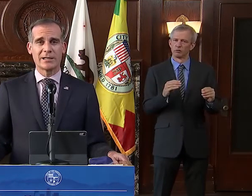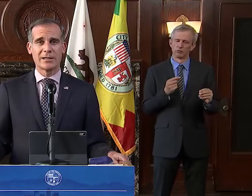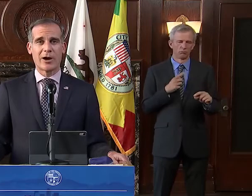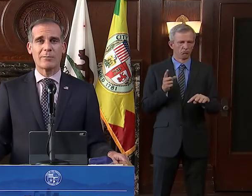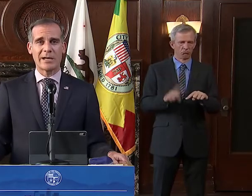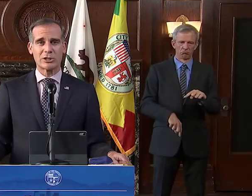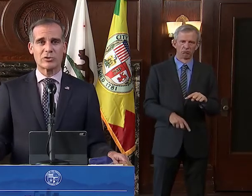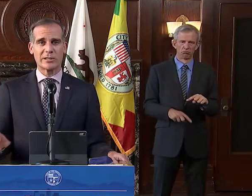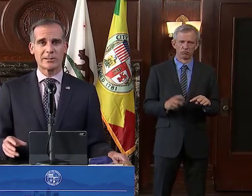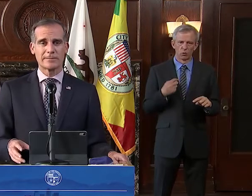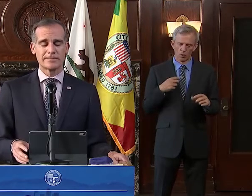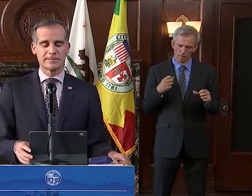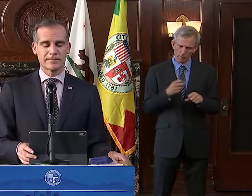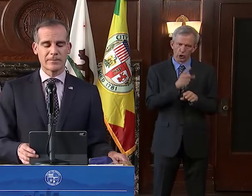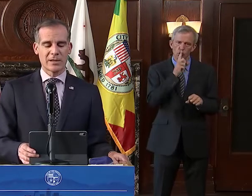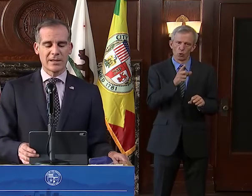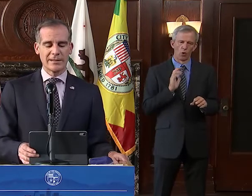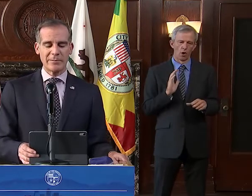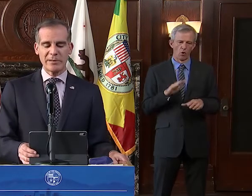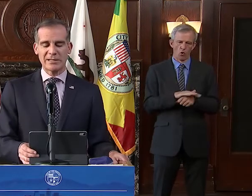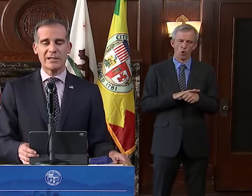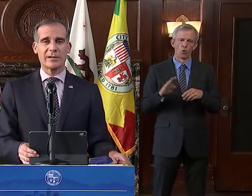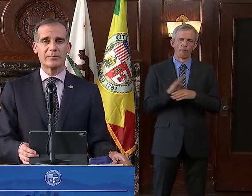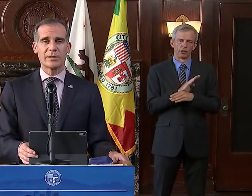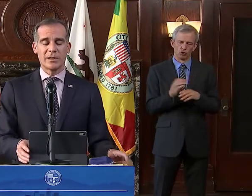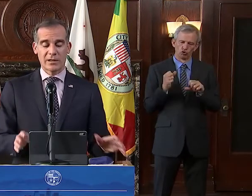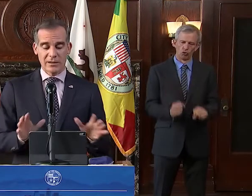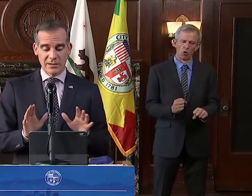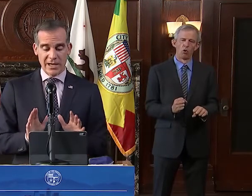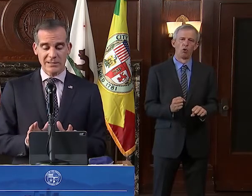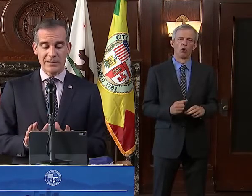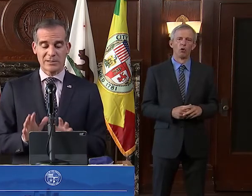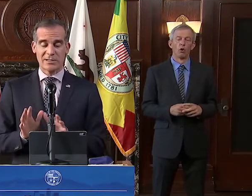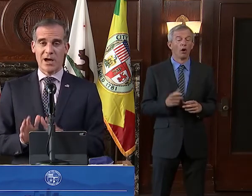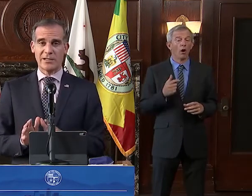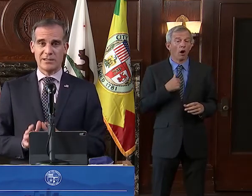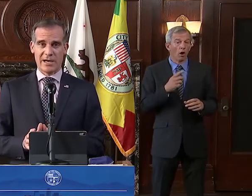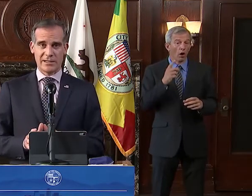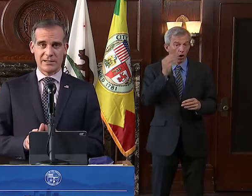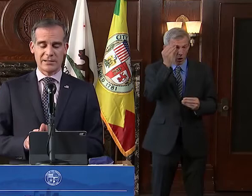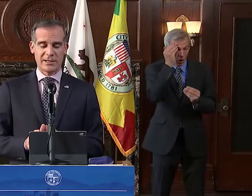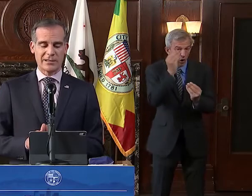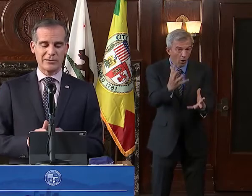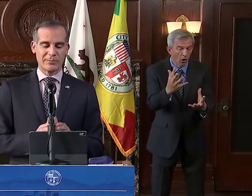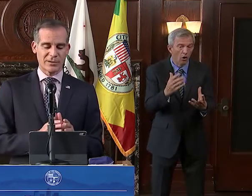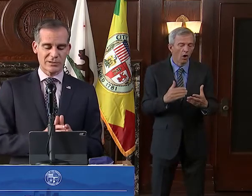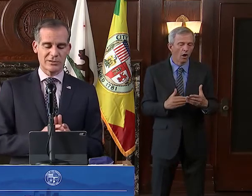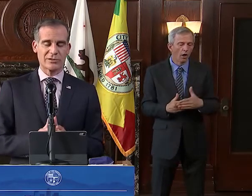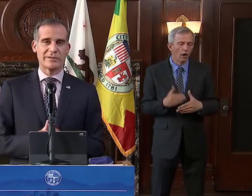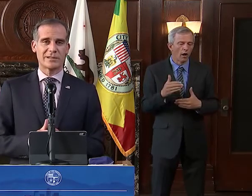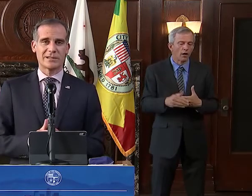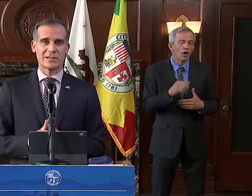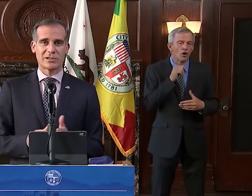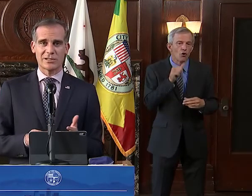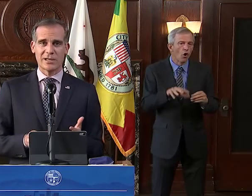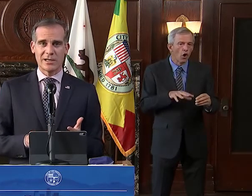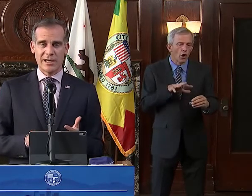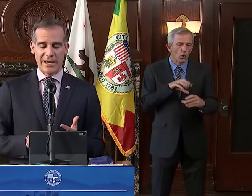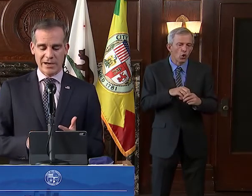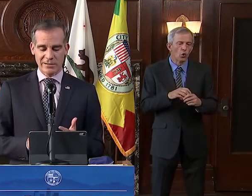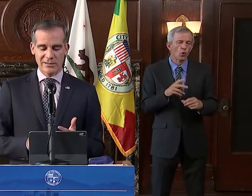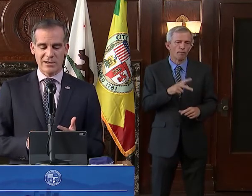again our main streets. Let me be clear, the next step does not yet include personal services such